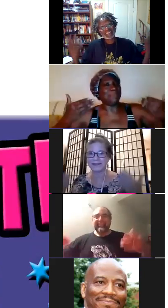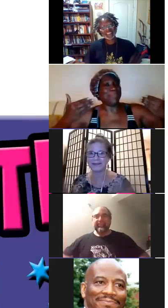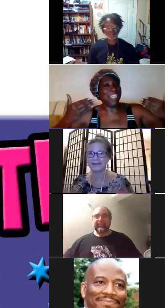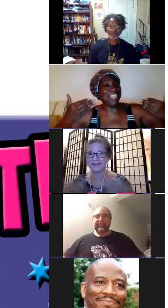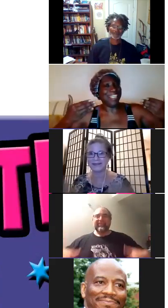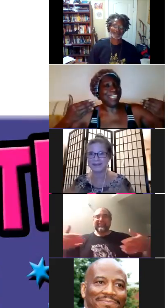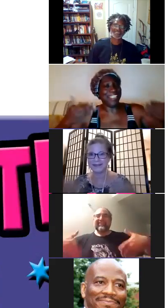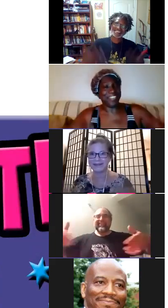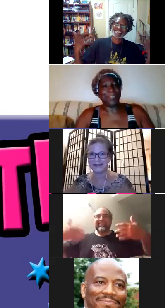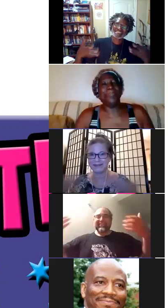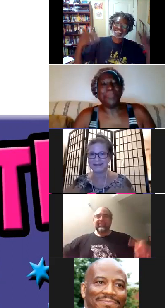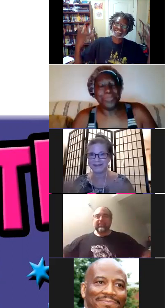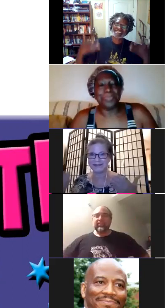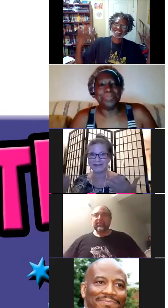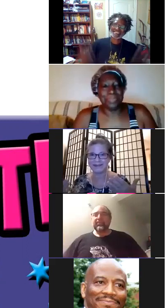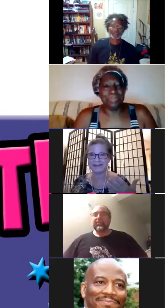Happy.